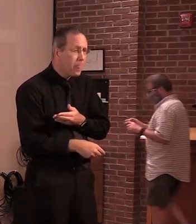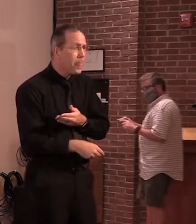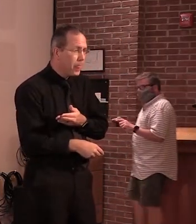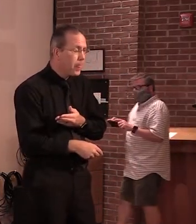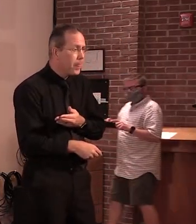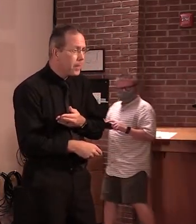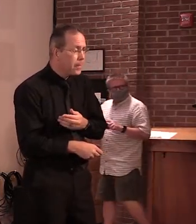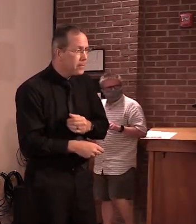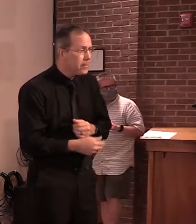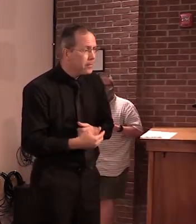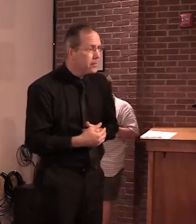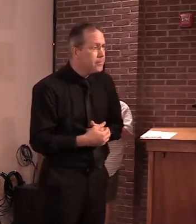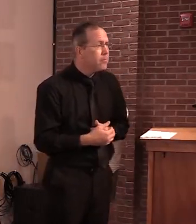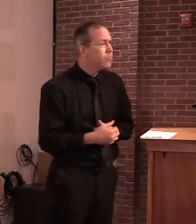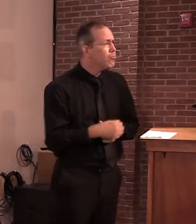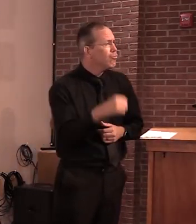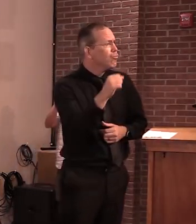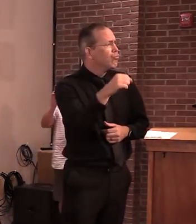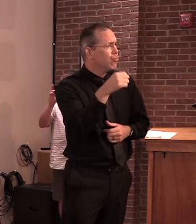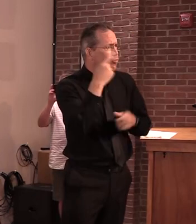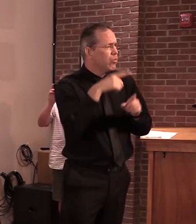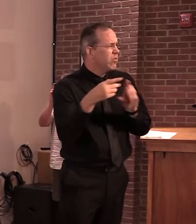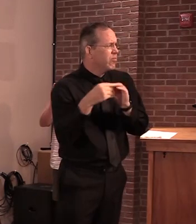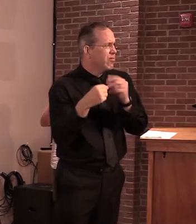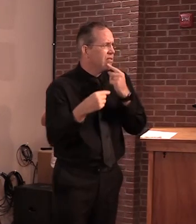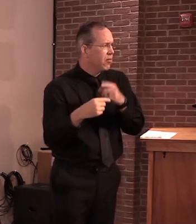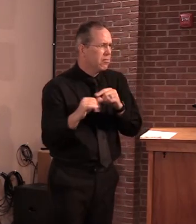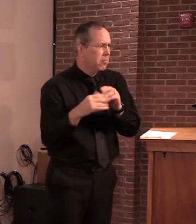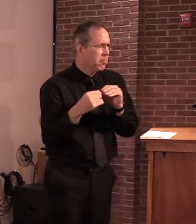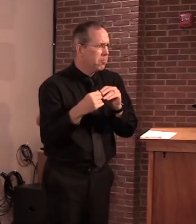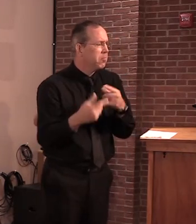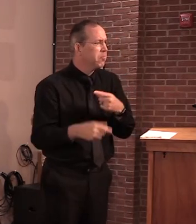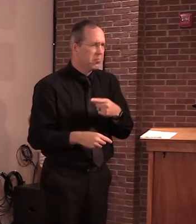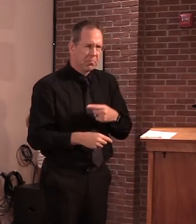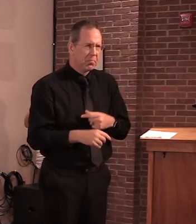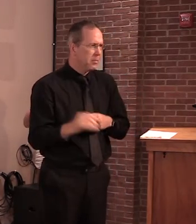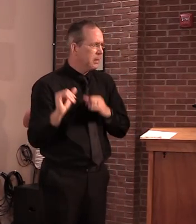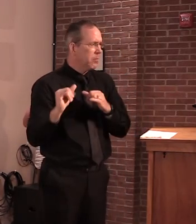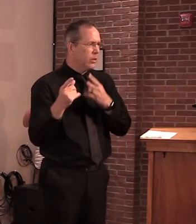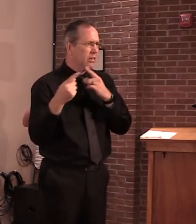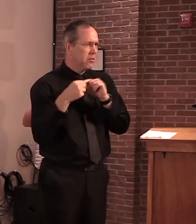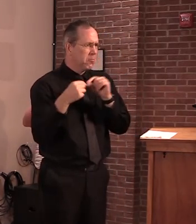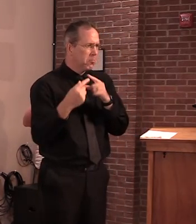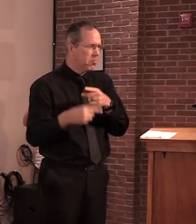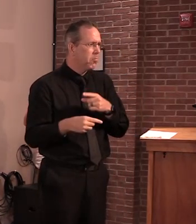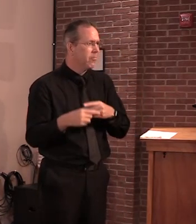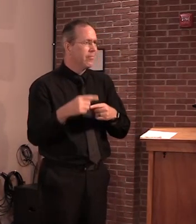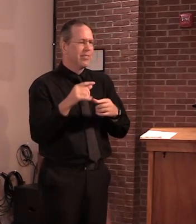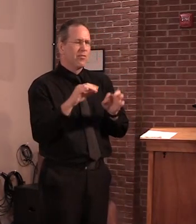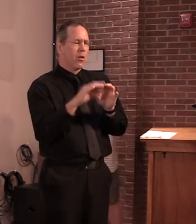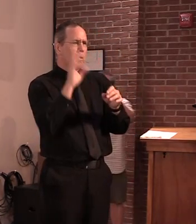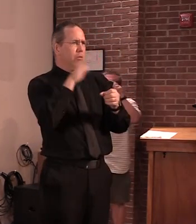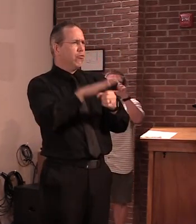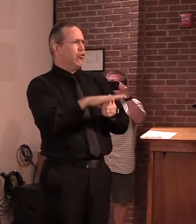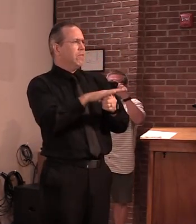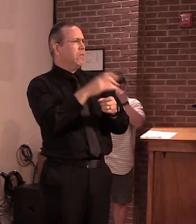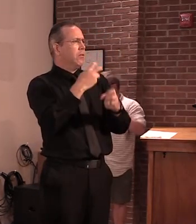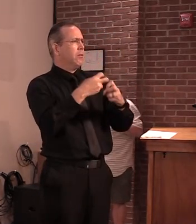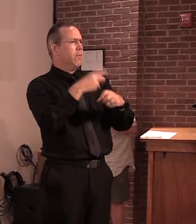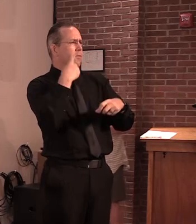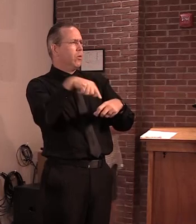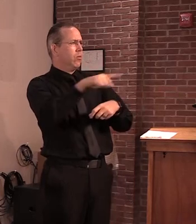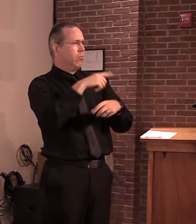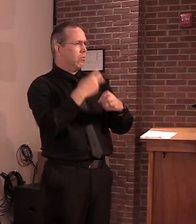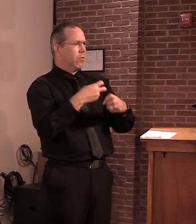Yeah, I would just echo the governor's observation. I mean, this is a very stressful time for local school leaders, as it is for parents and students